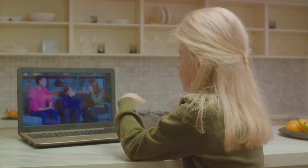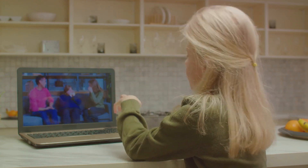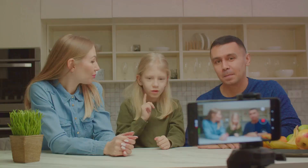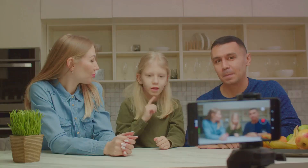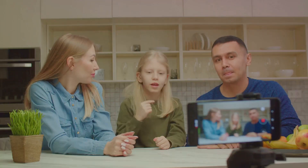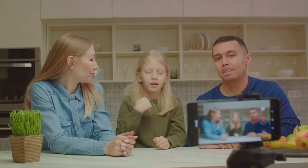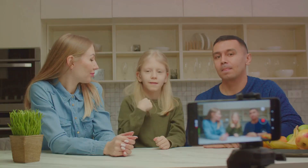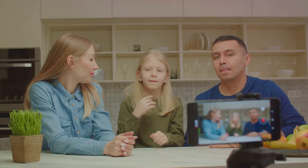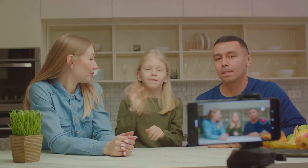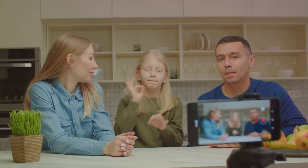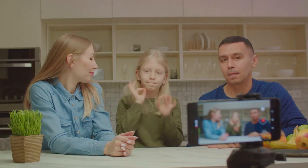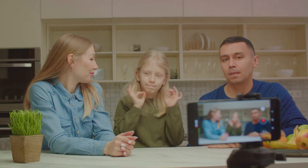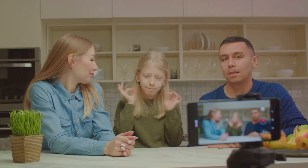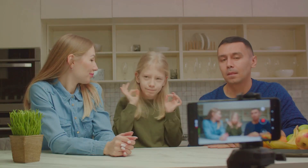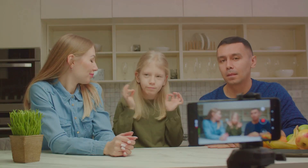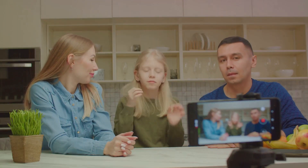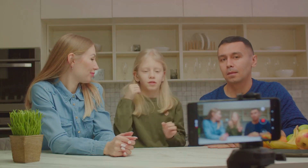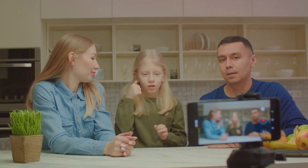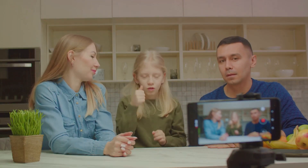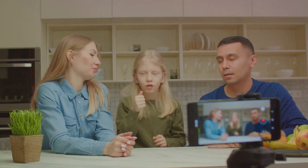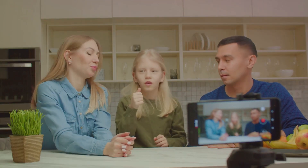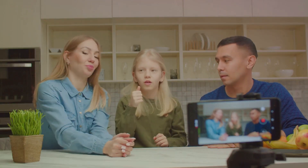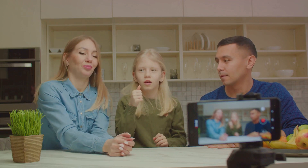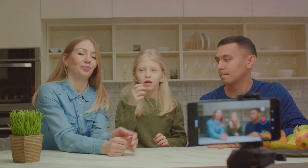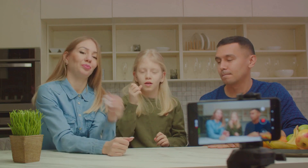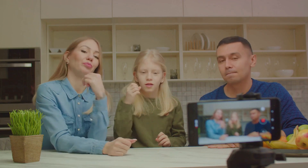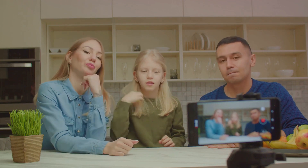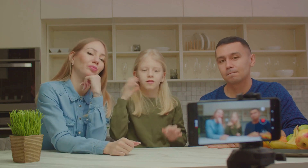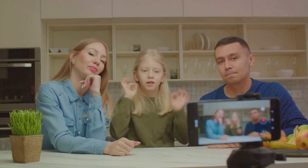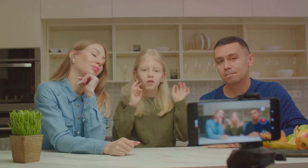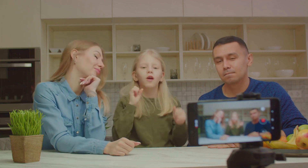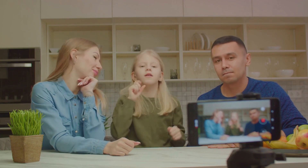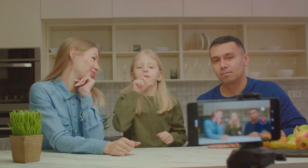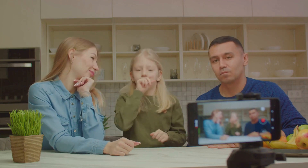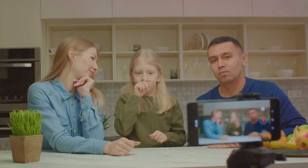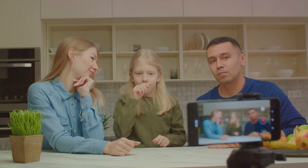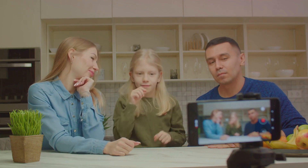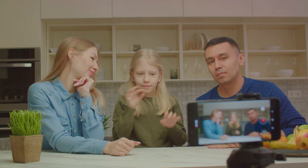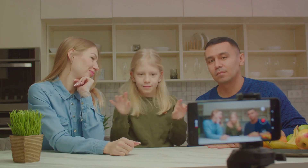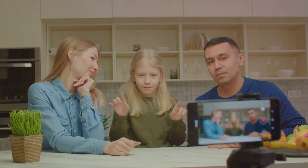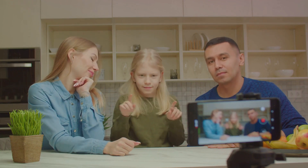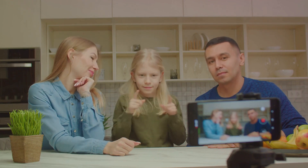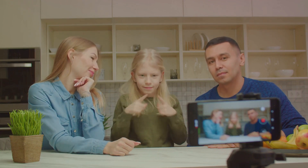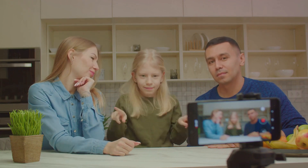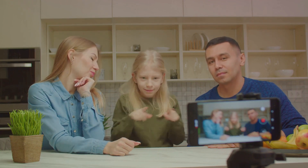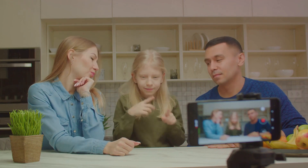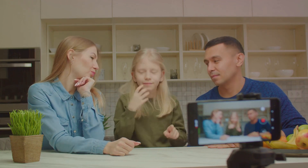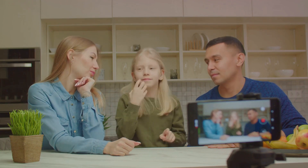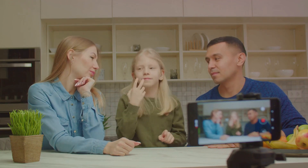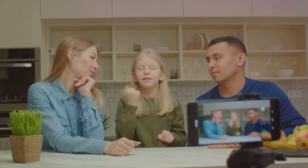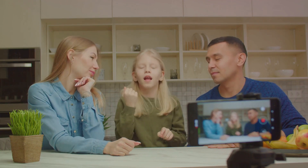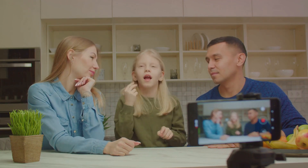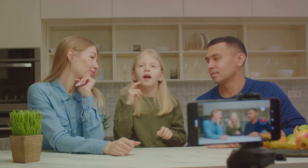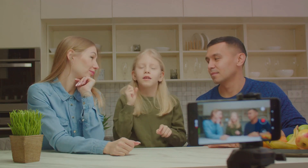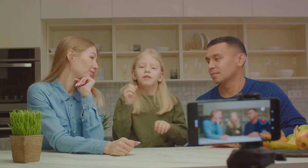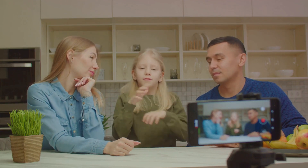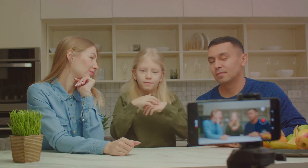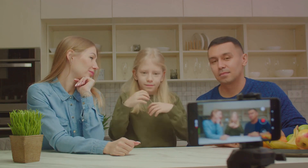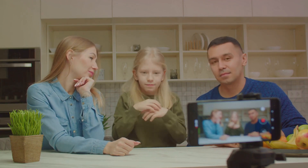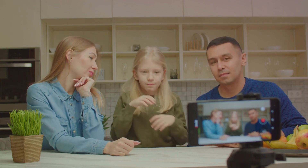limitation, but a language. Stokoe's work didn't just change sign language, it changed the world for the deaf community. His legacy continues